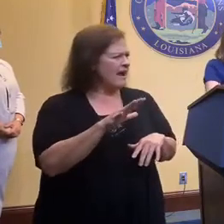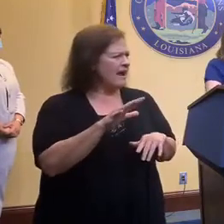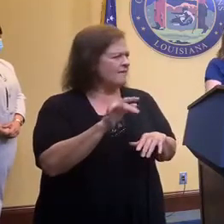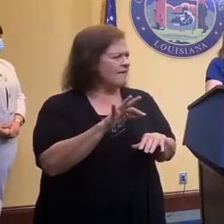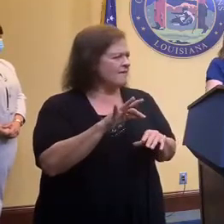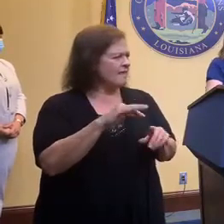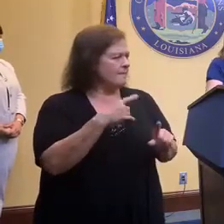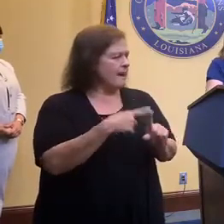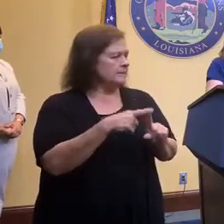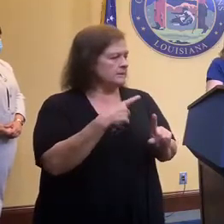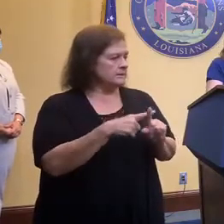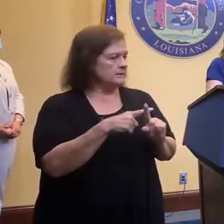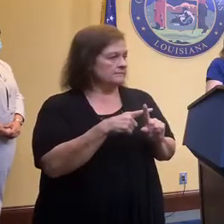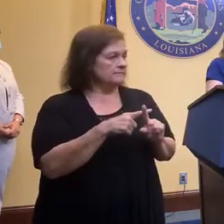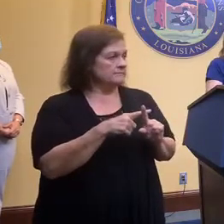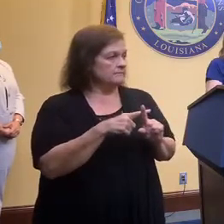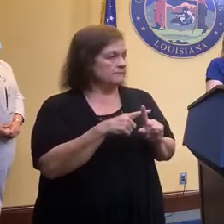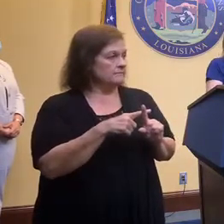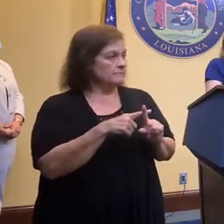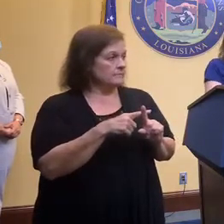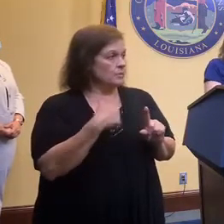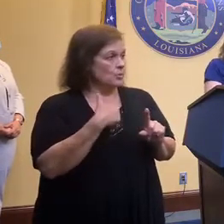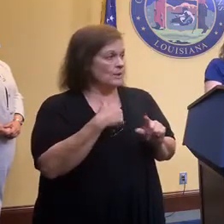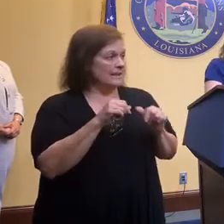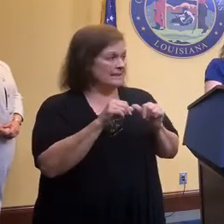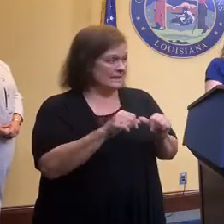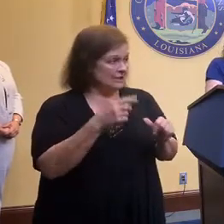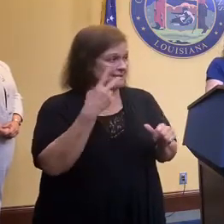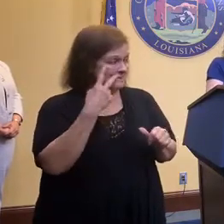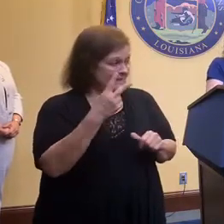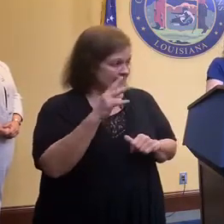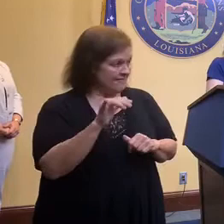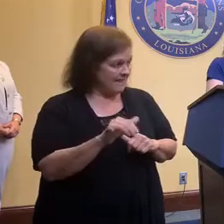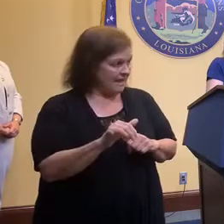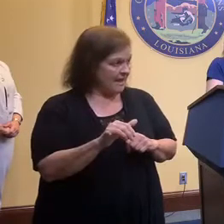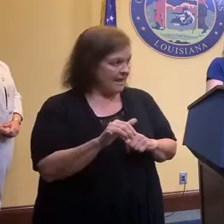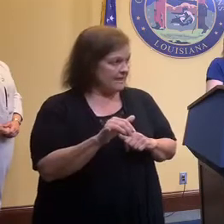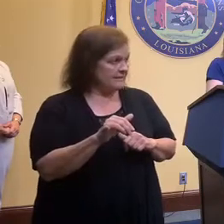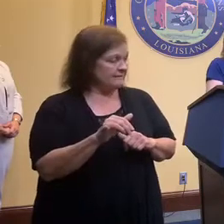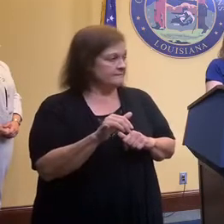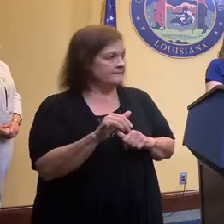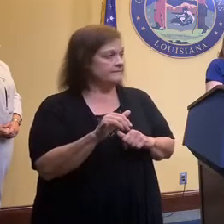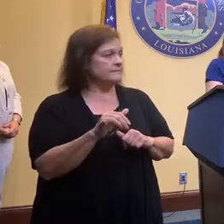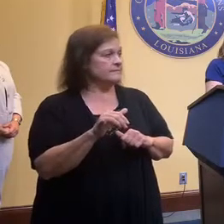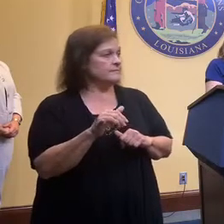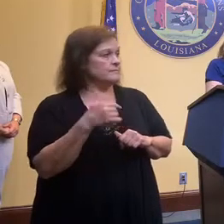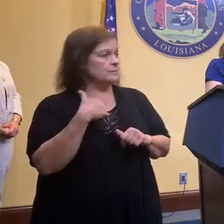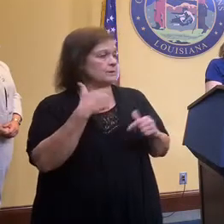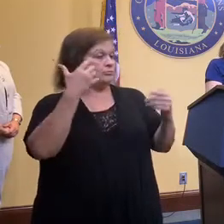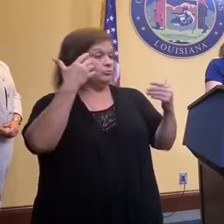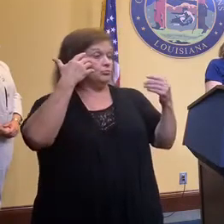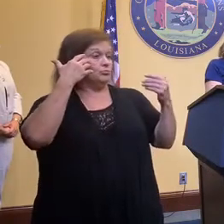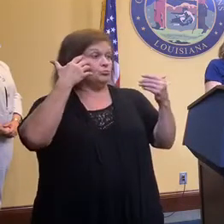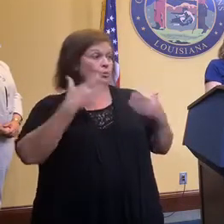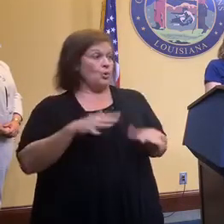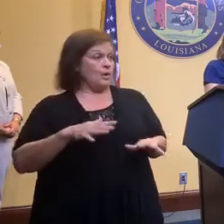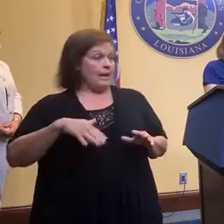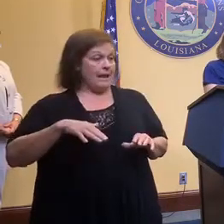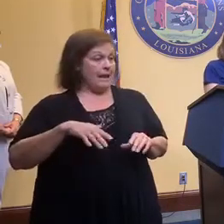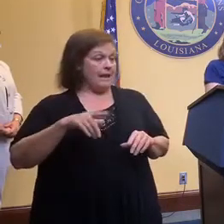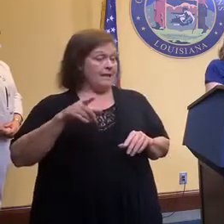positives. So we continue to see that. We don't know yet in terms of